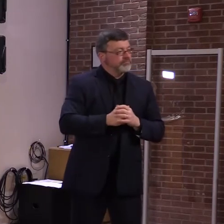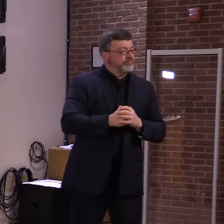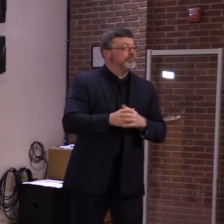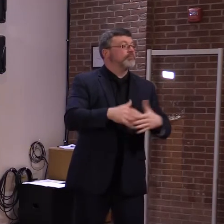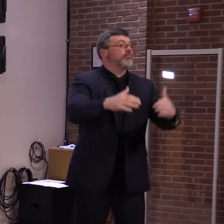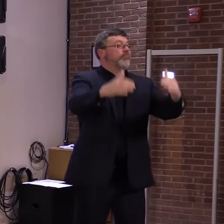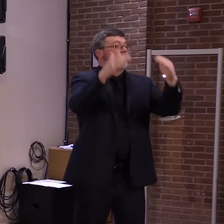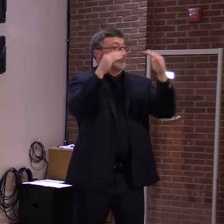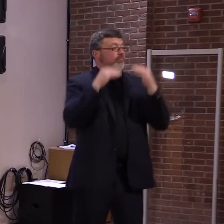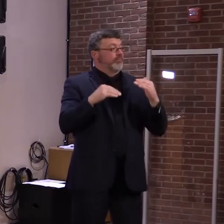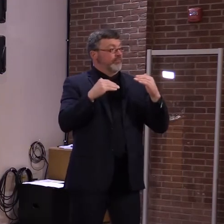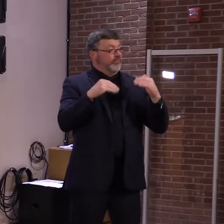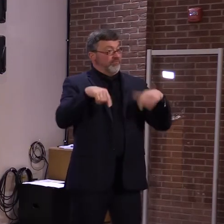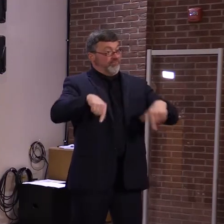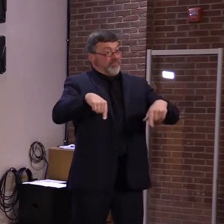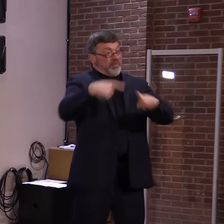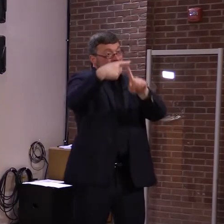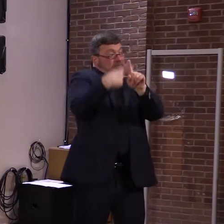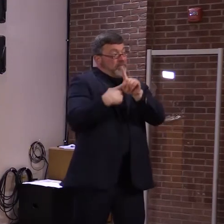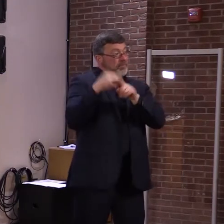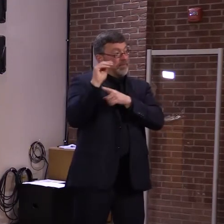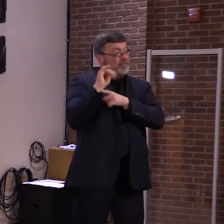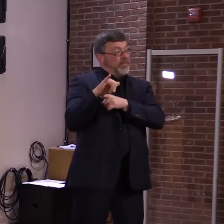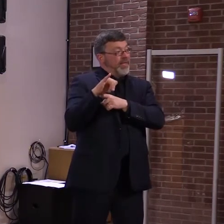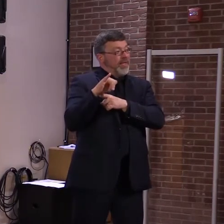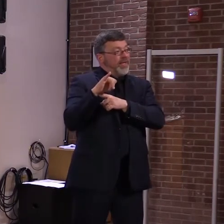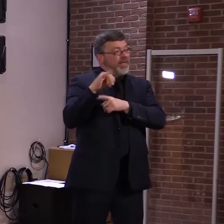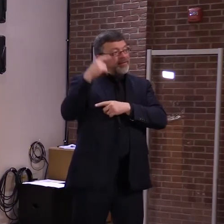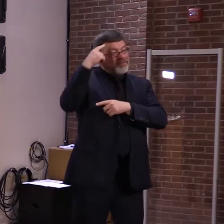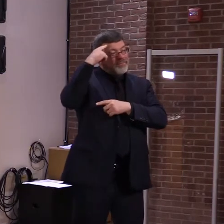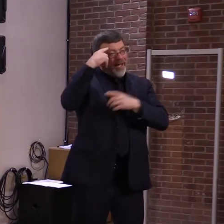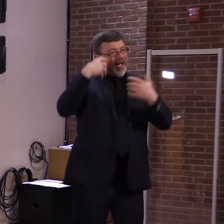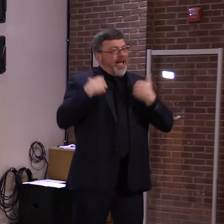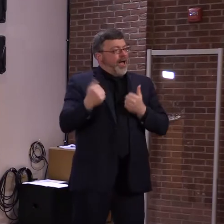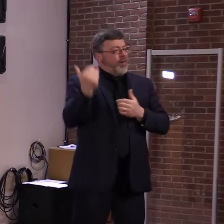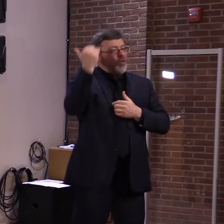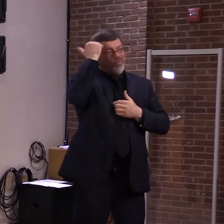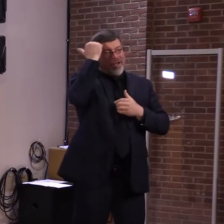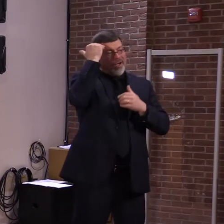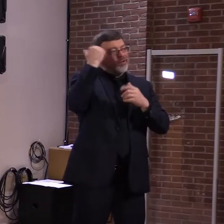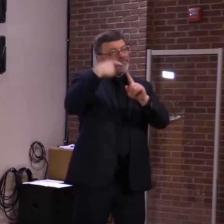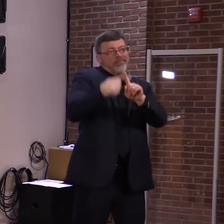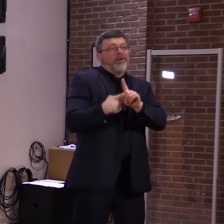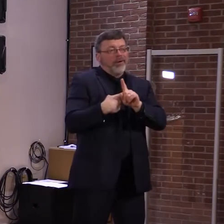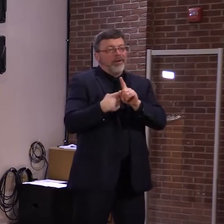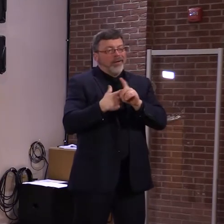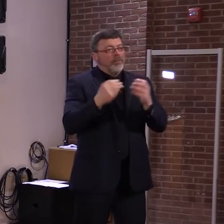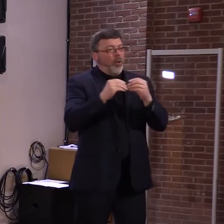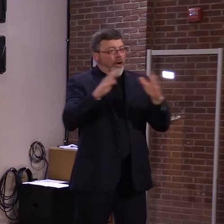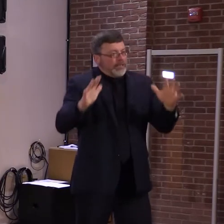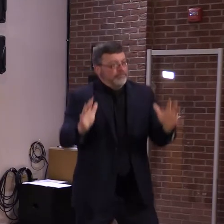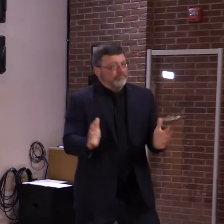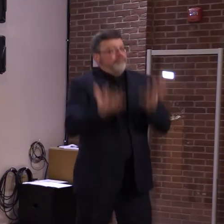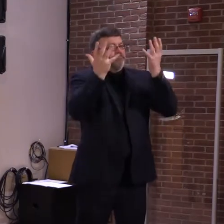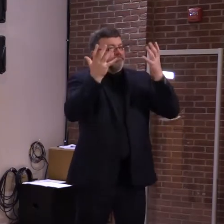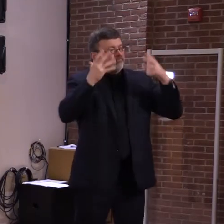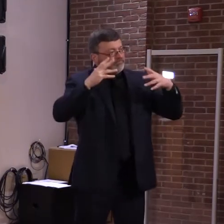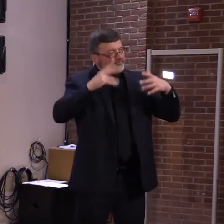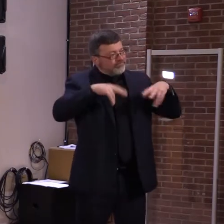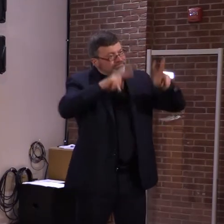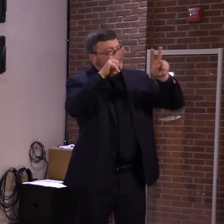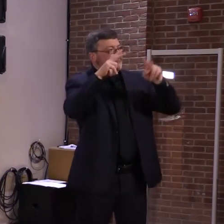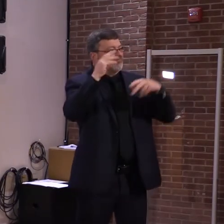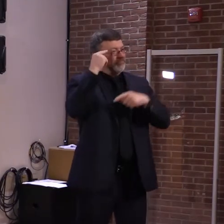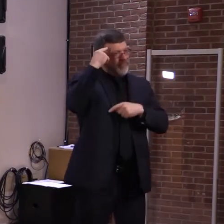more important than now to recognize that mental health is an essential component of overall health and well-being.